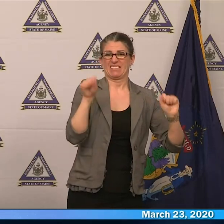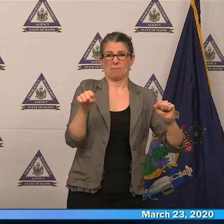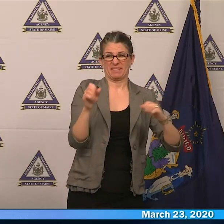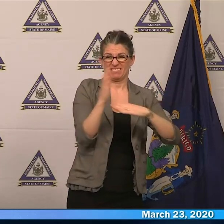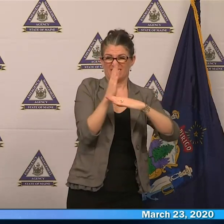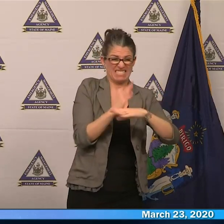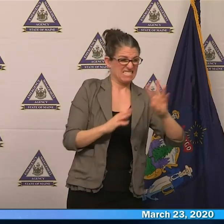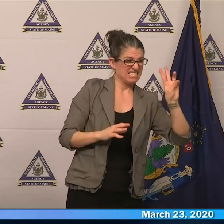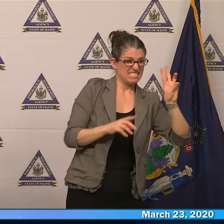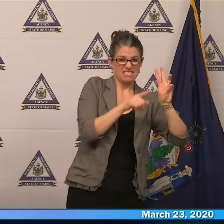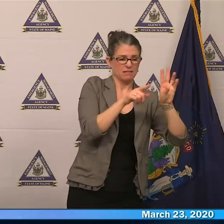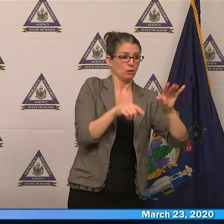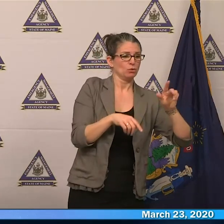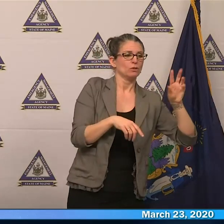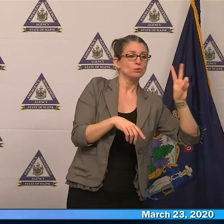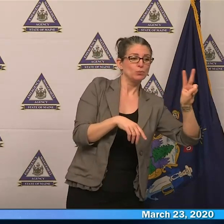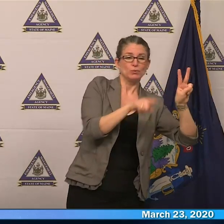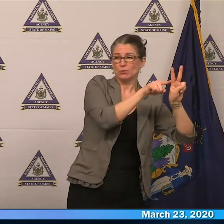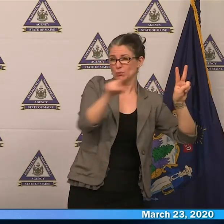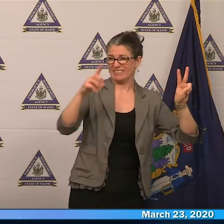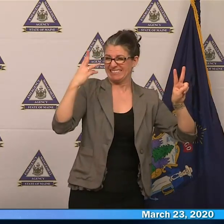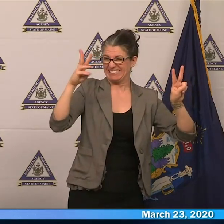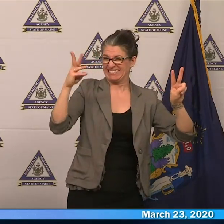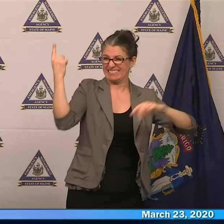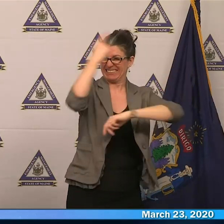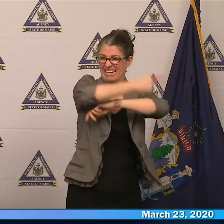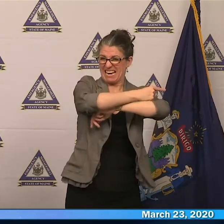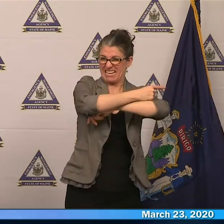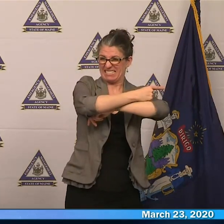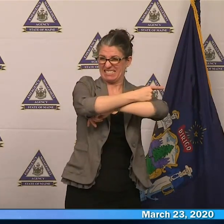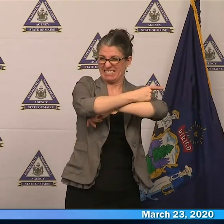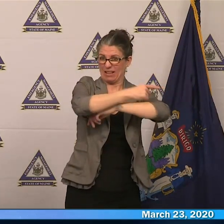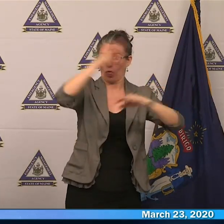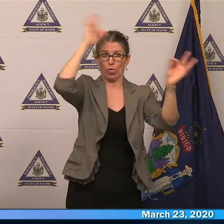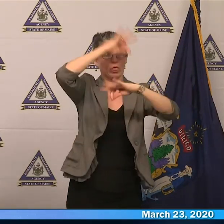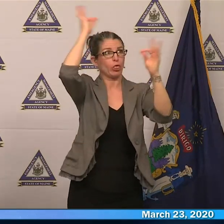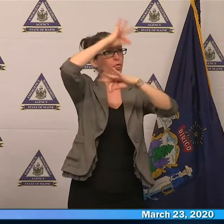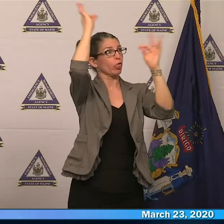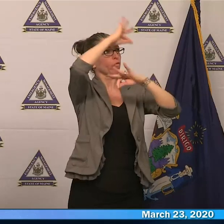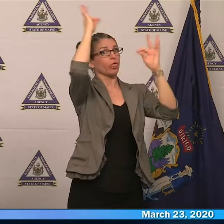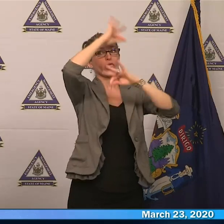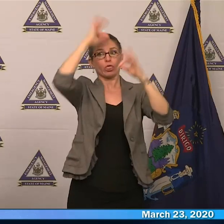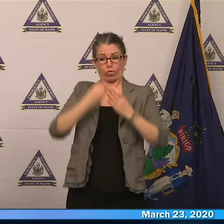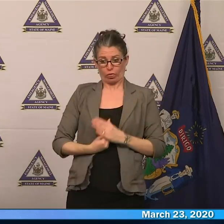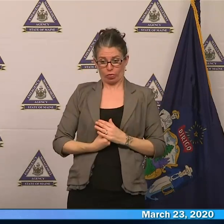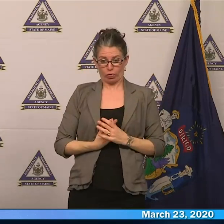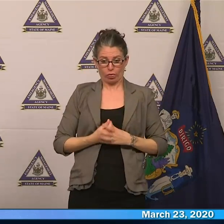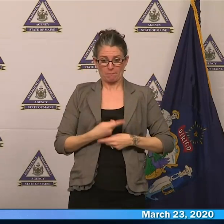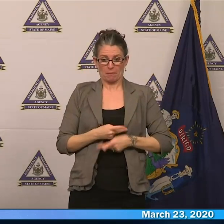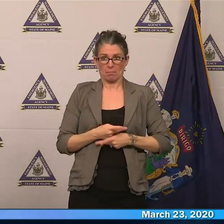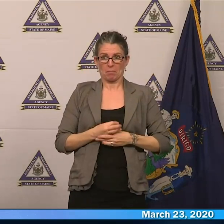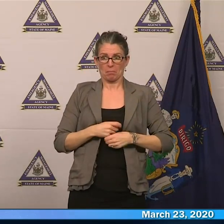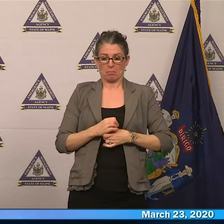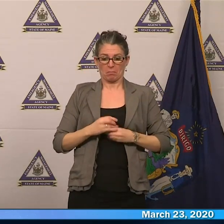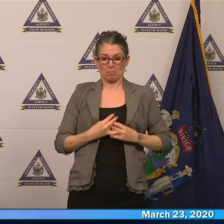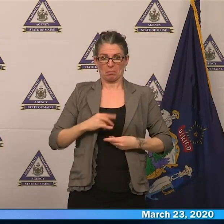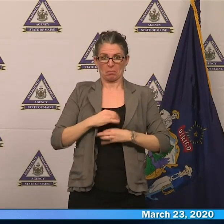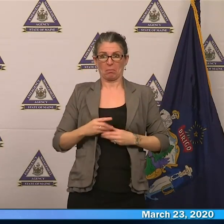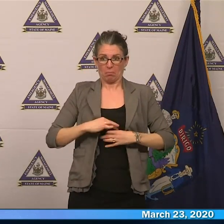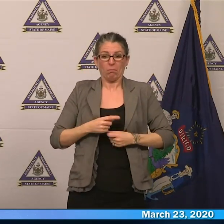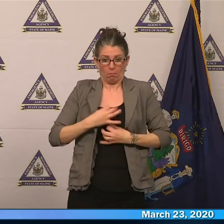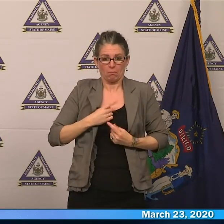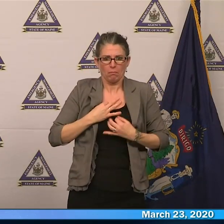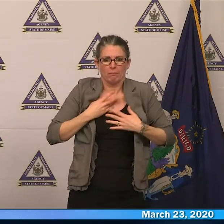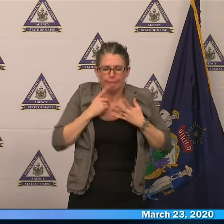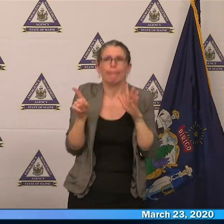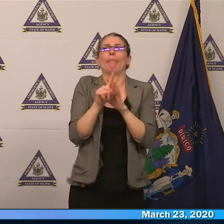2 up to 16 days. As a result of that, what we know is that we are always watching a live broadcast of